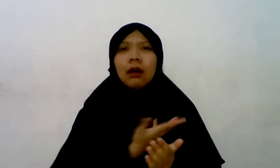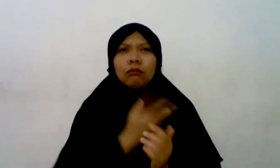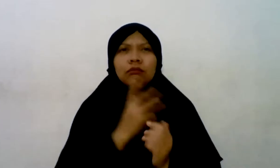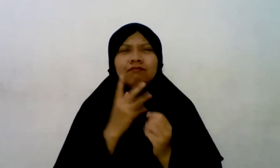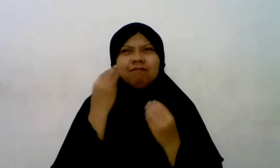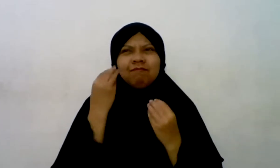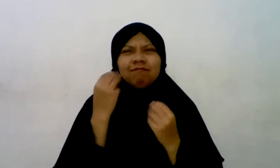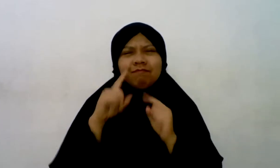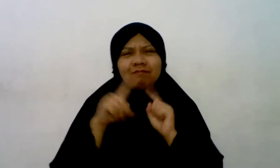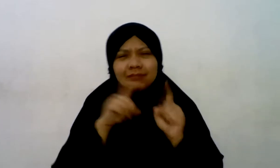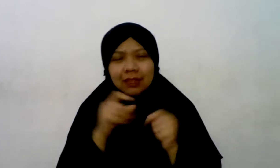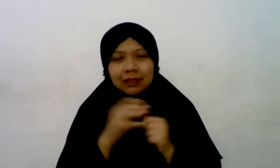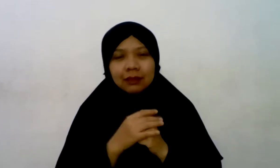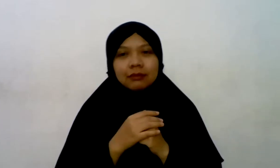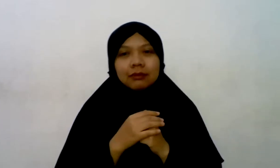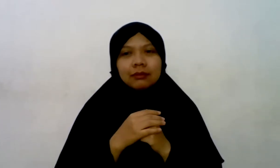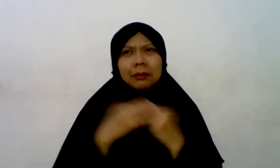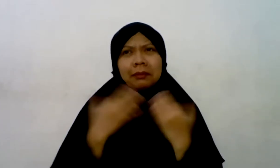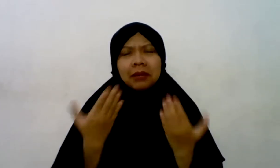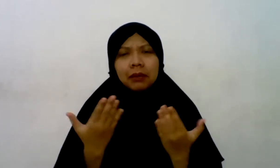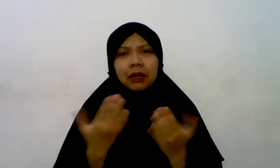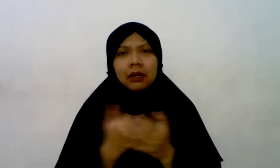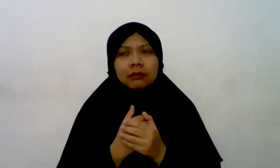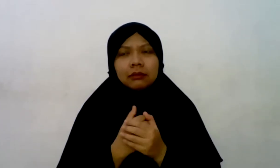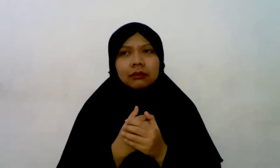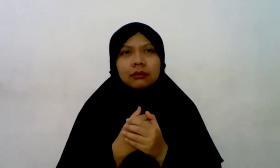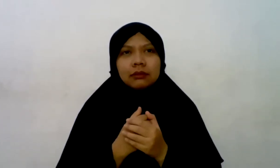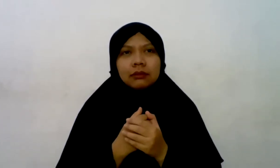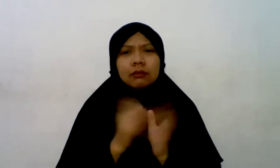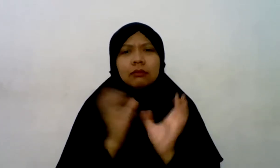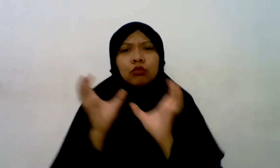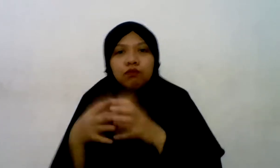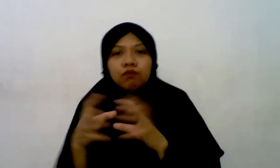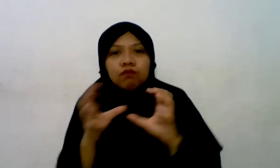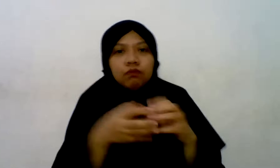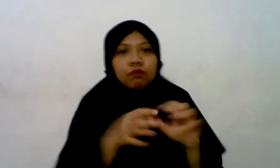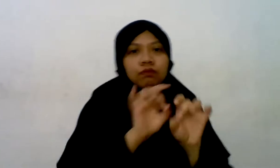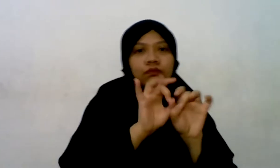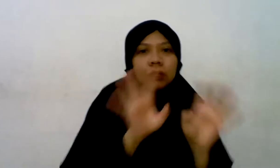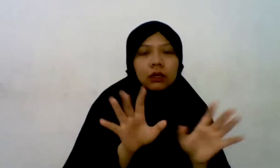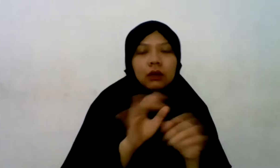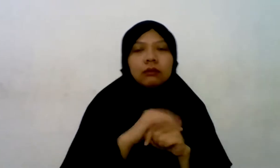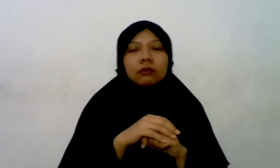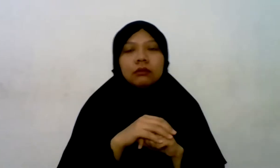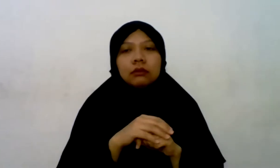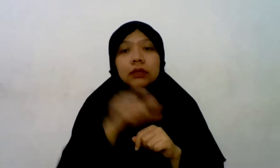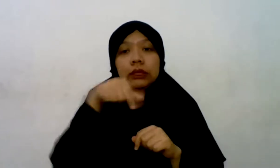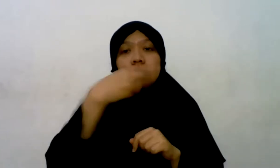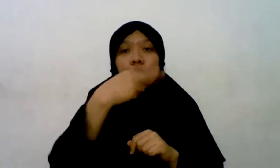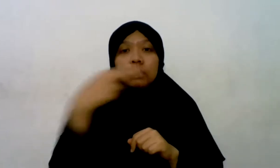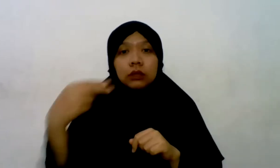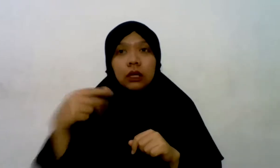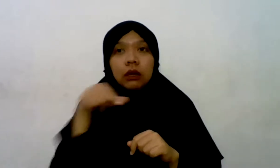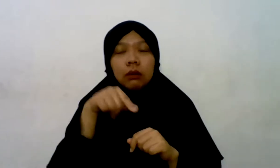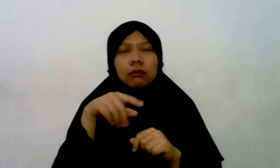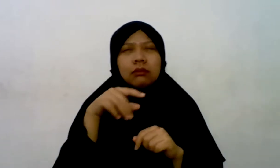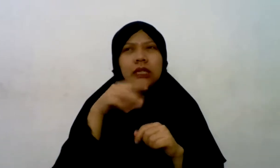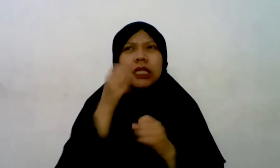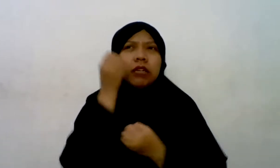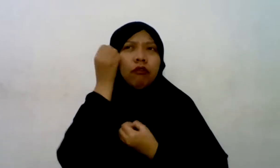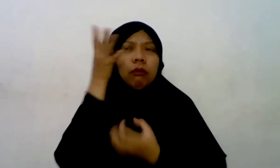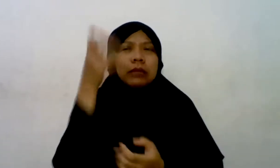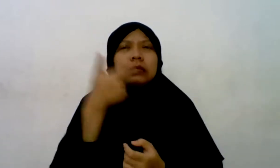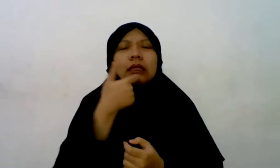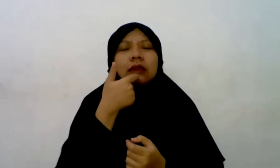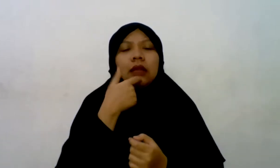how, for different groups in Indonesia, has the COVID-19 information been